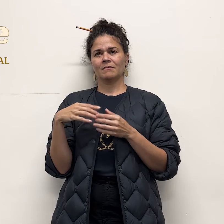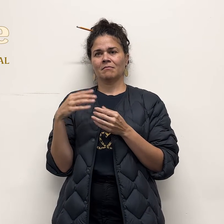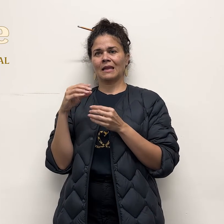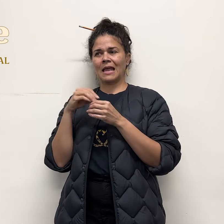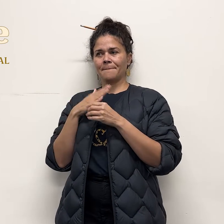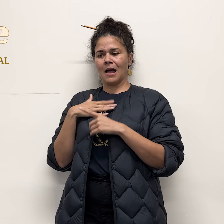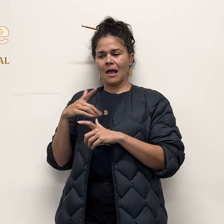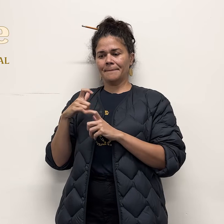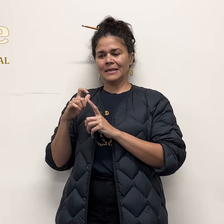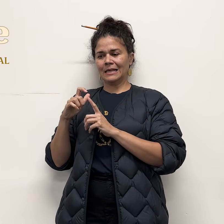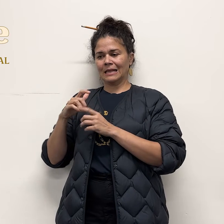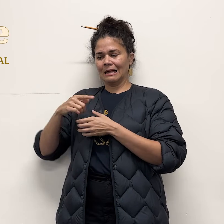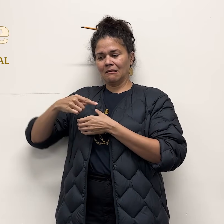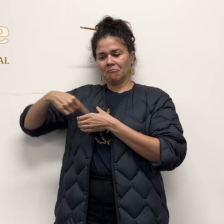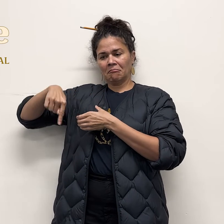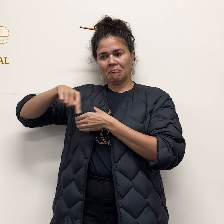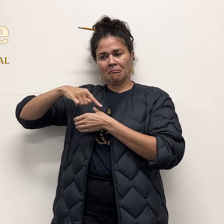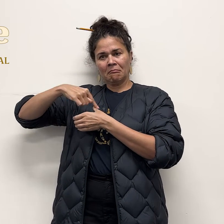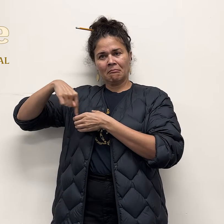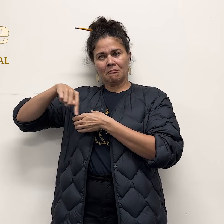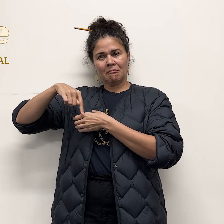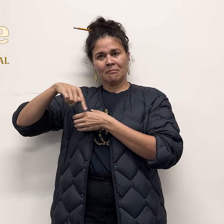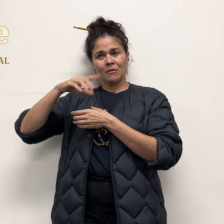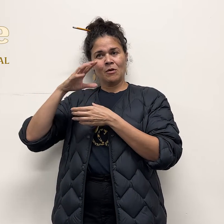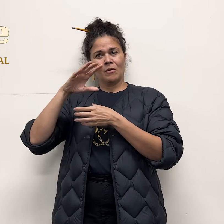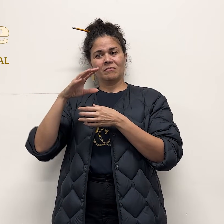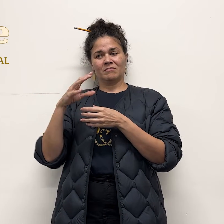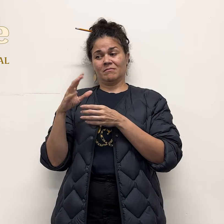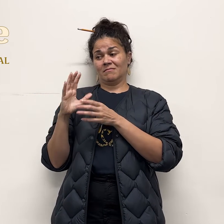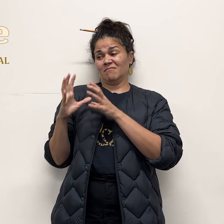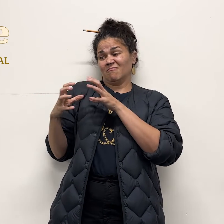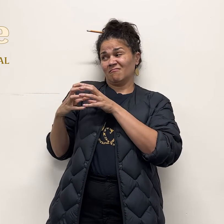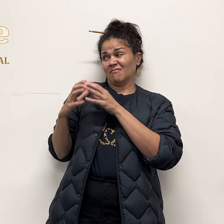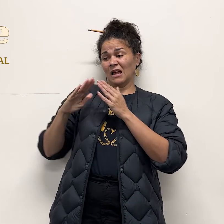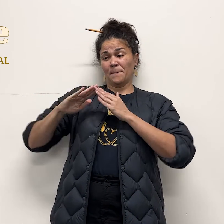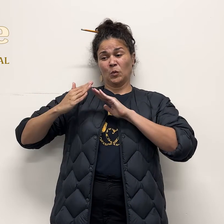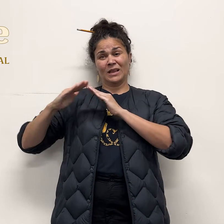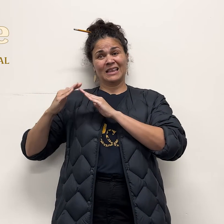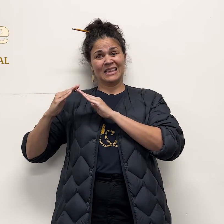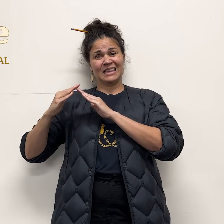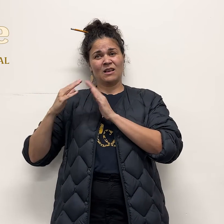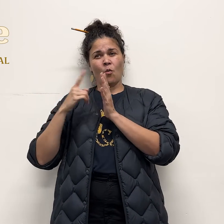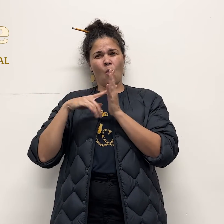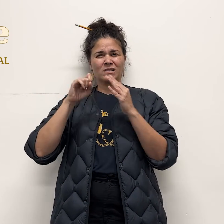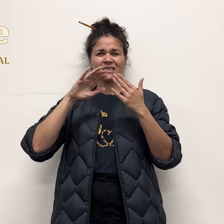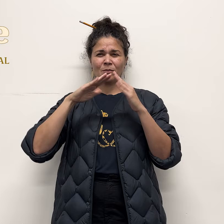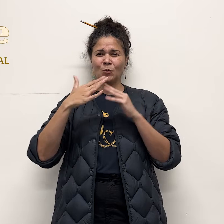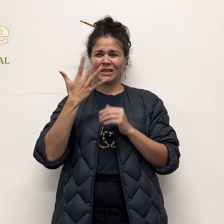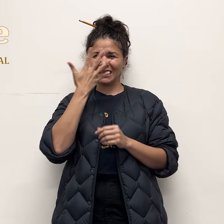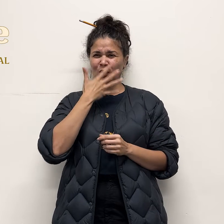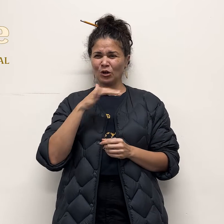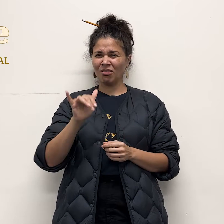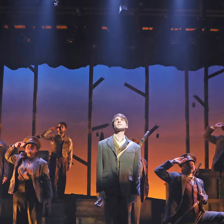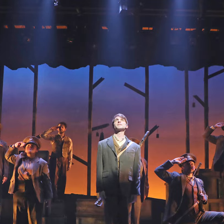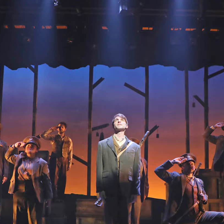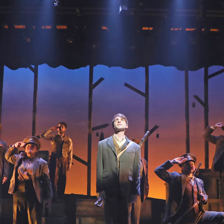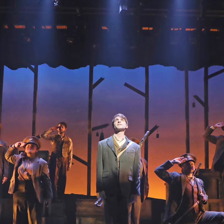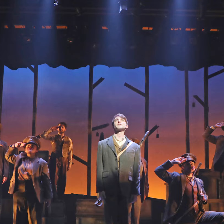is integral. And we, as a community, we explore